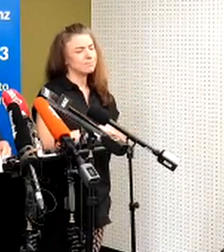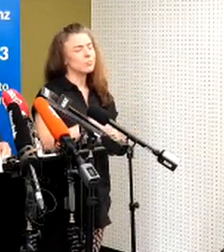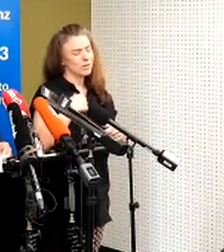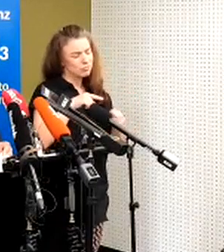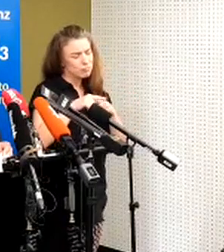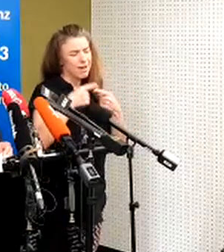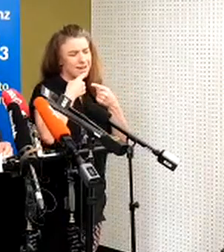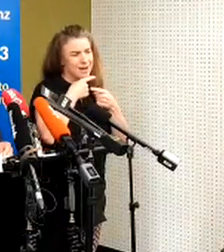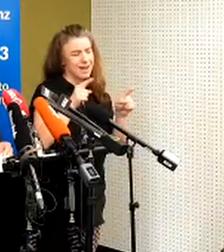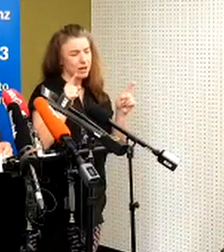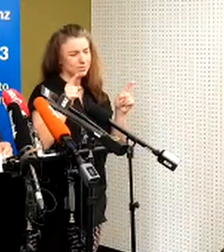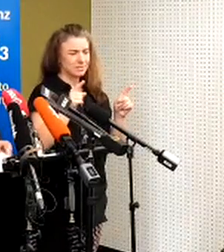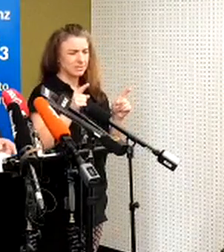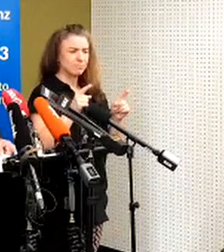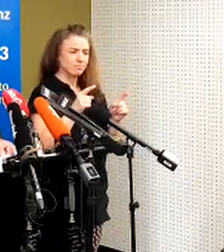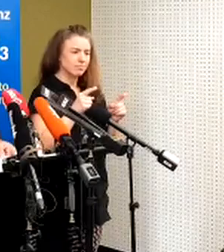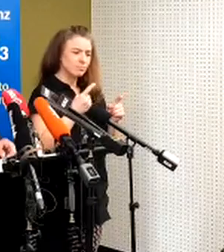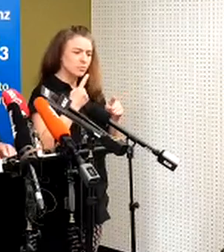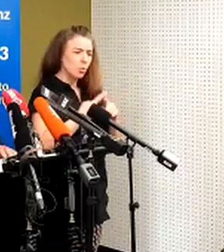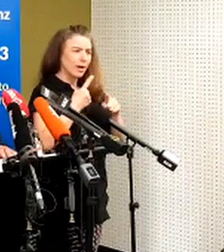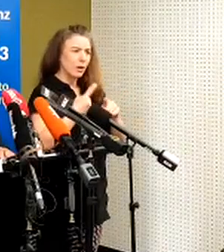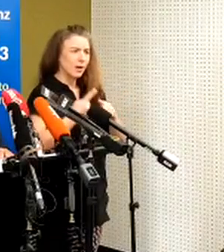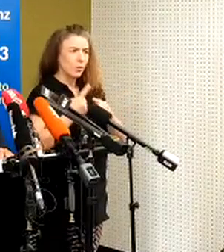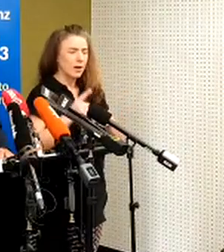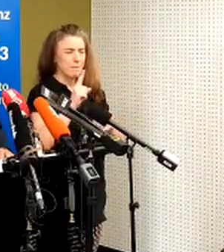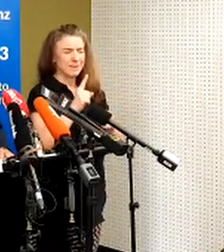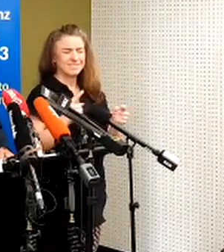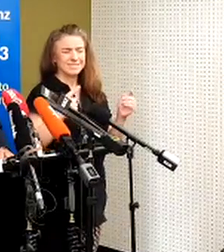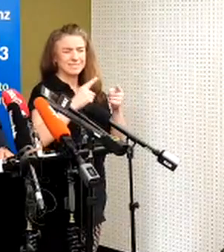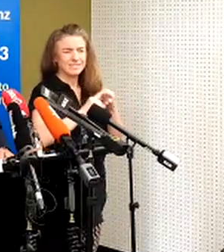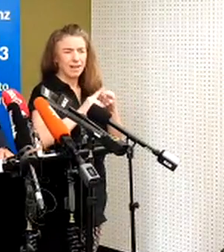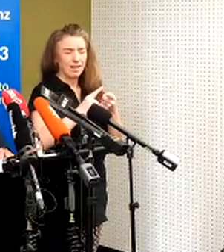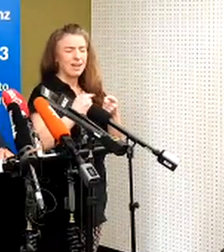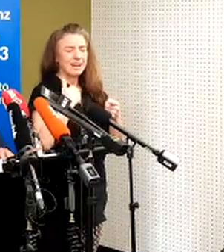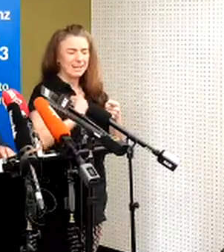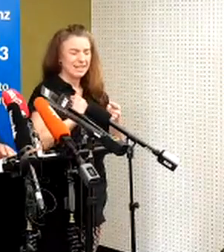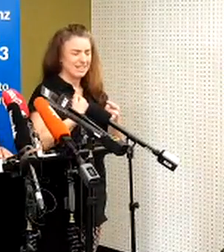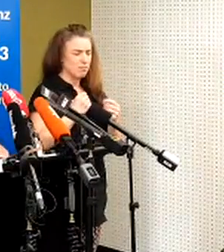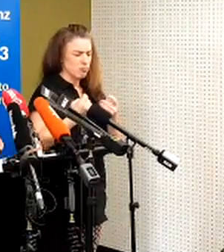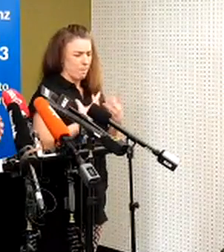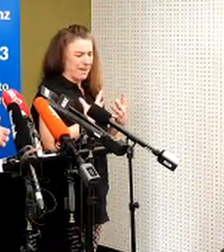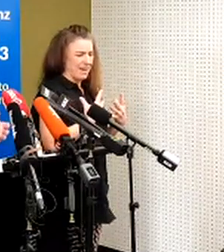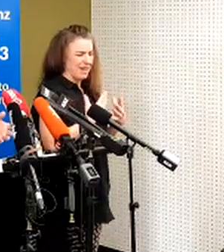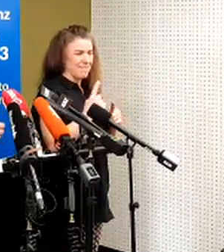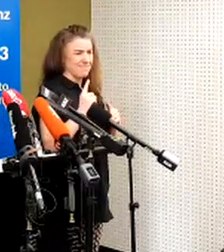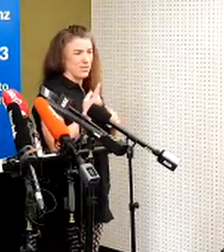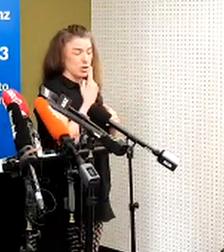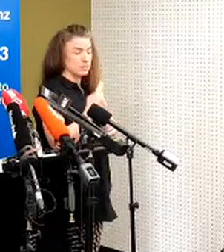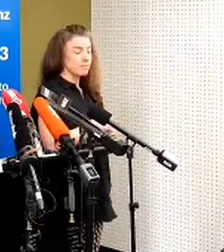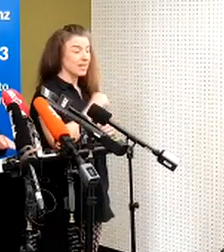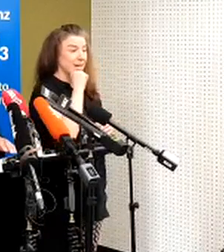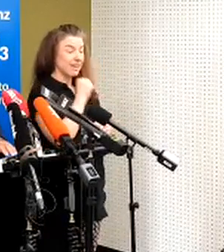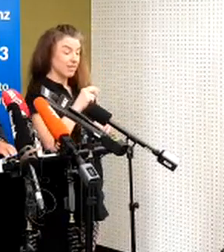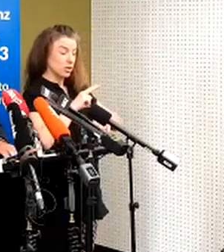announce test results in a timely way, but it's important to understand the steps involved. First of all, when a doctor or health